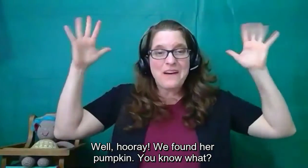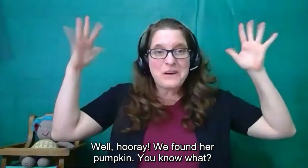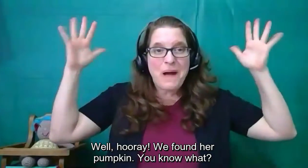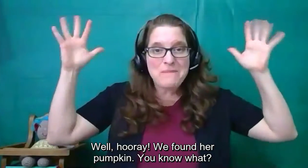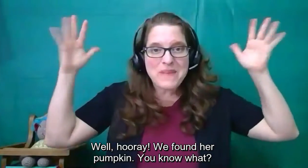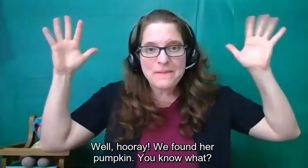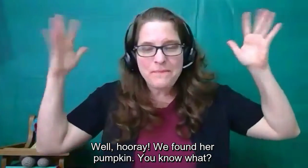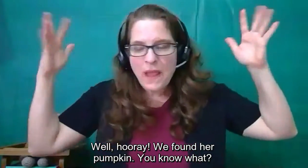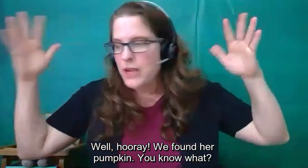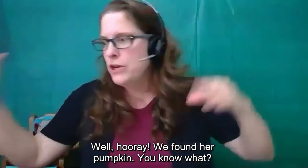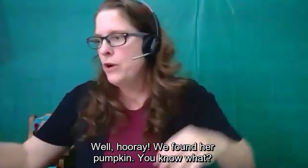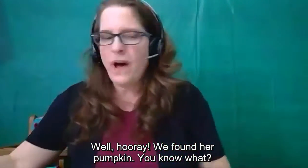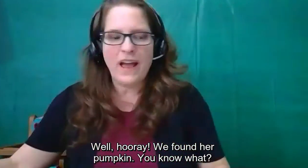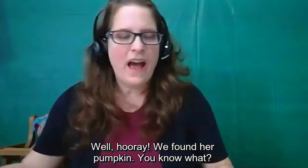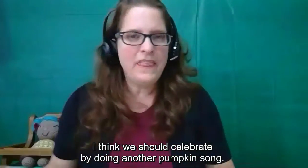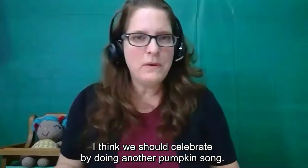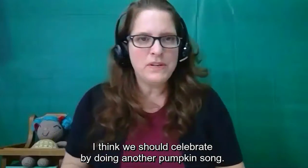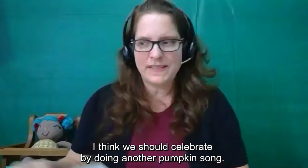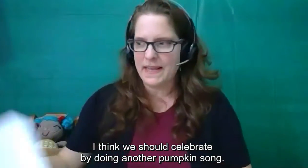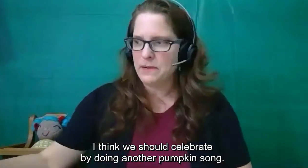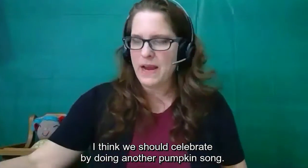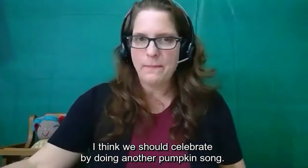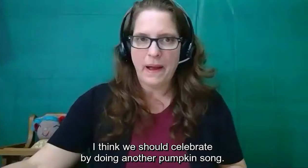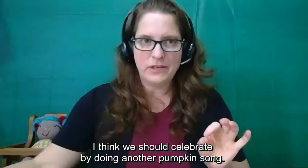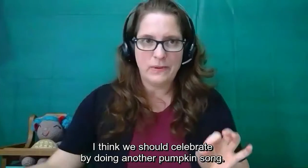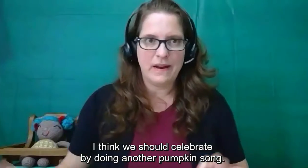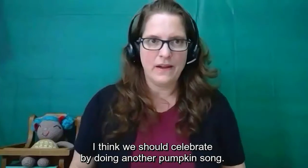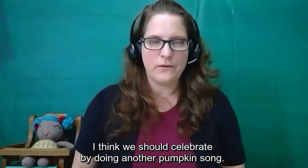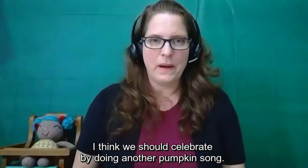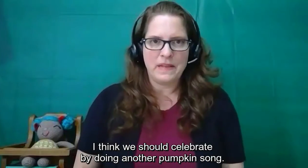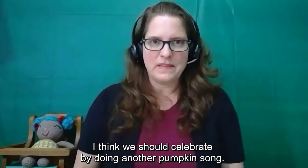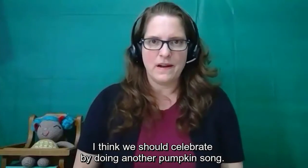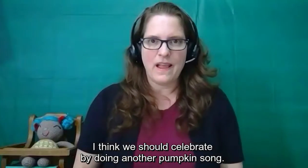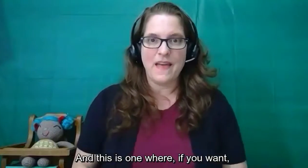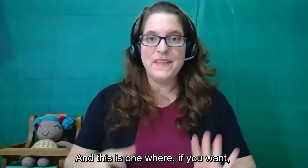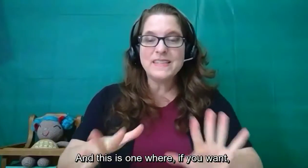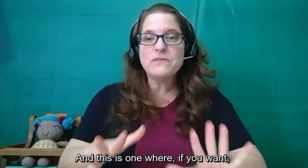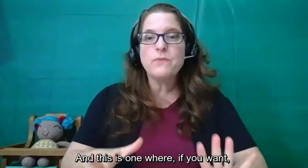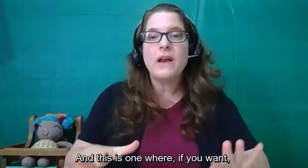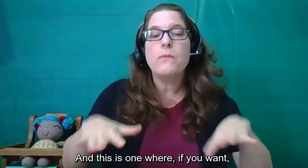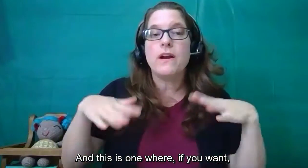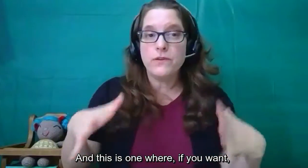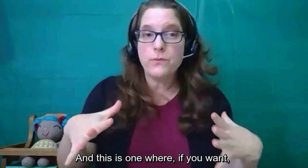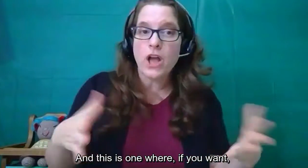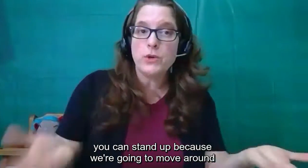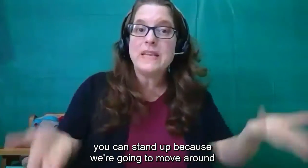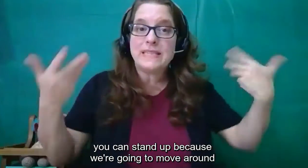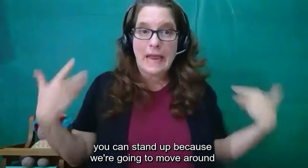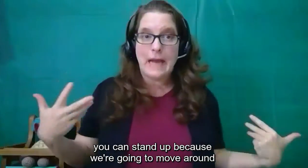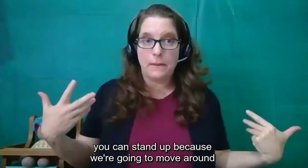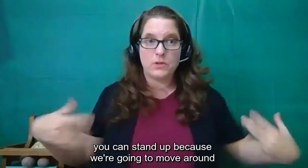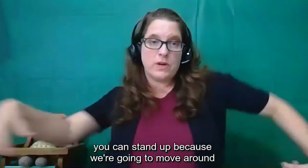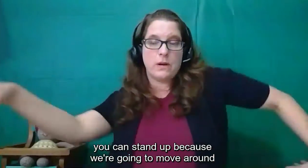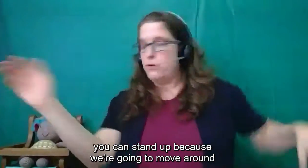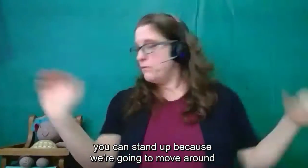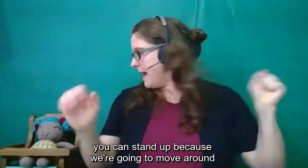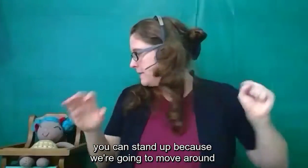her pumpkin. You know what? I think we should celebrate by doing another pumpkin song. And this is one where if you want, you can stand up because we're going to move around a